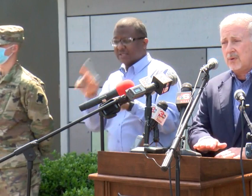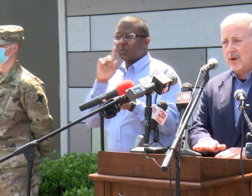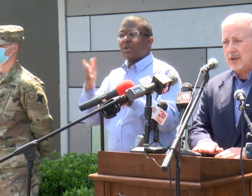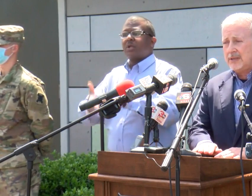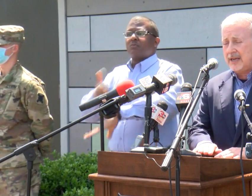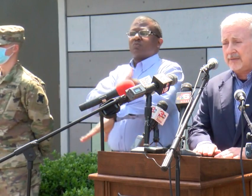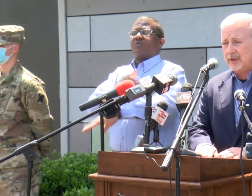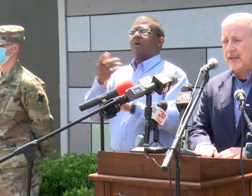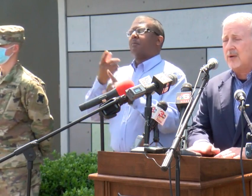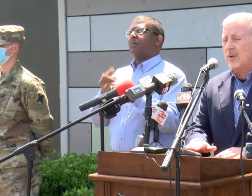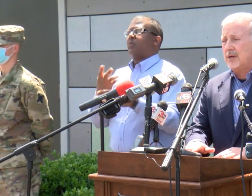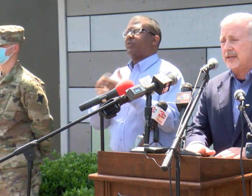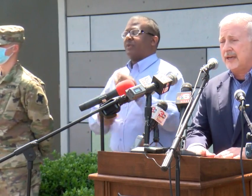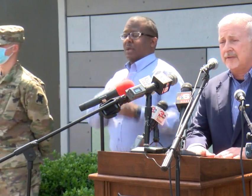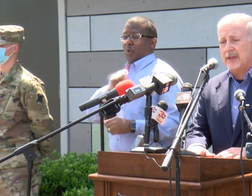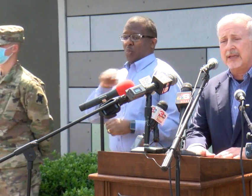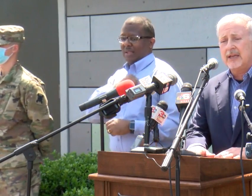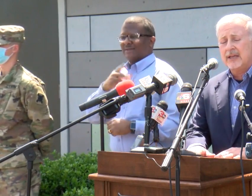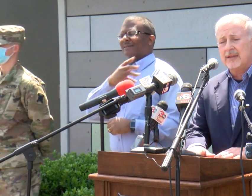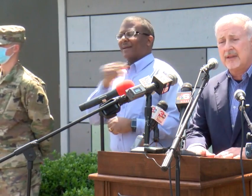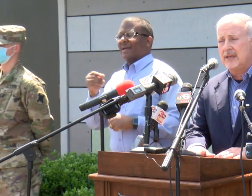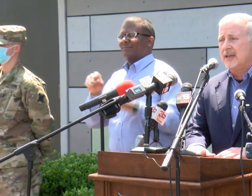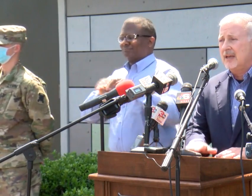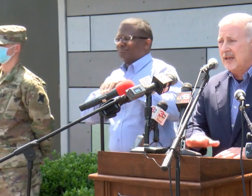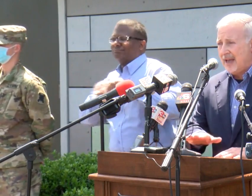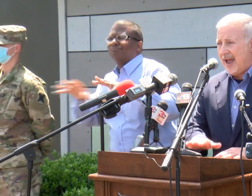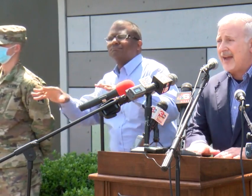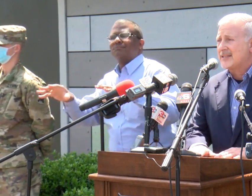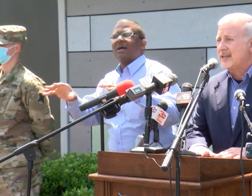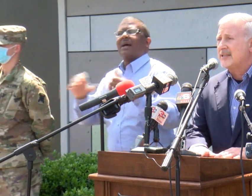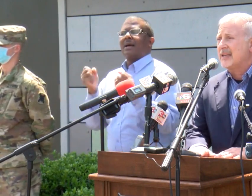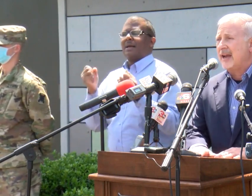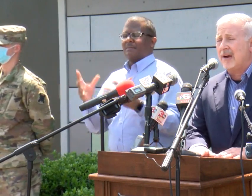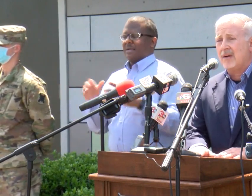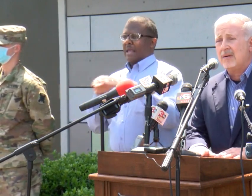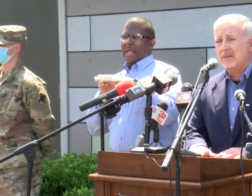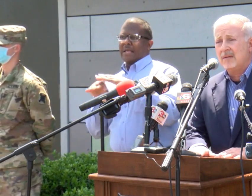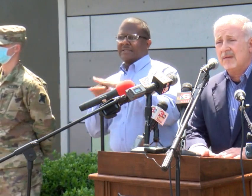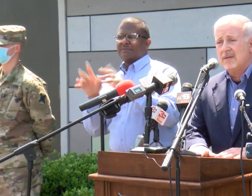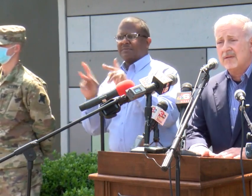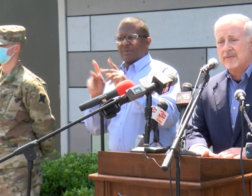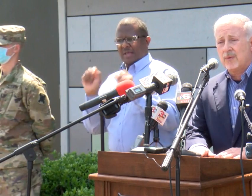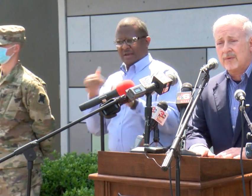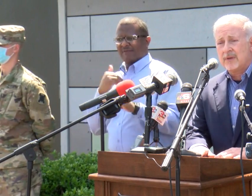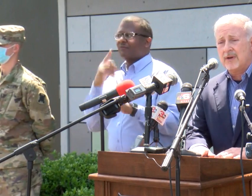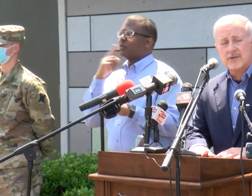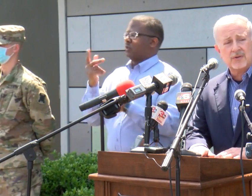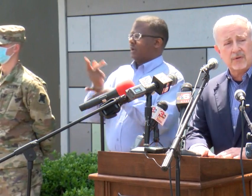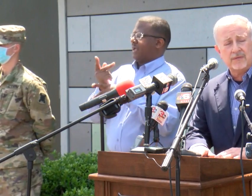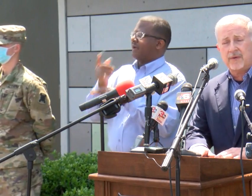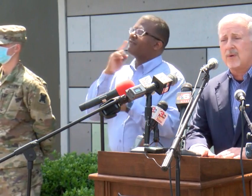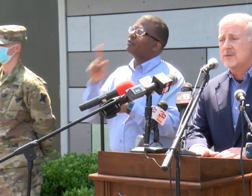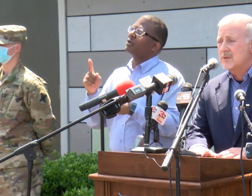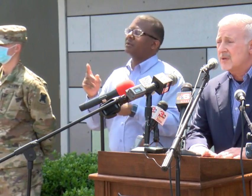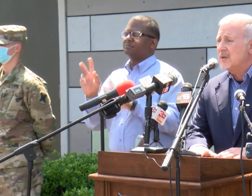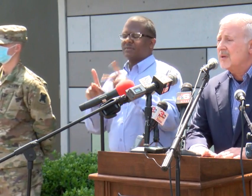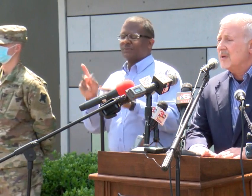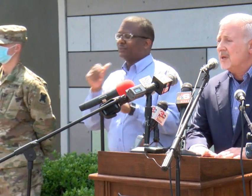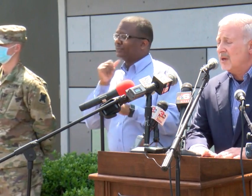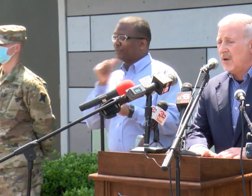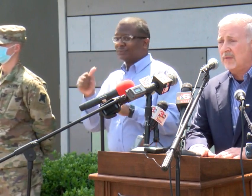both qualitatively and quantitatively the access to care for the underserved